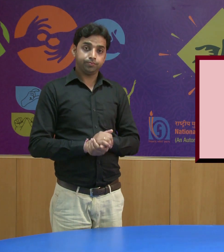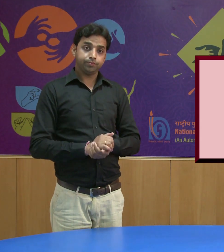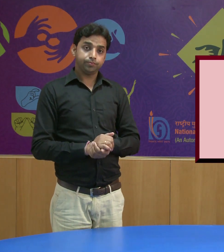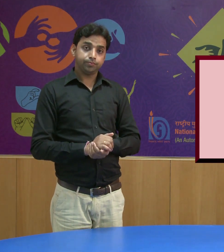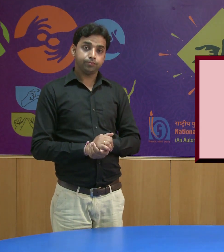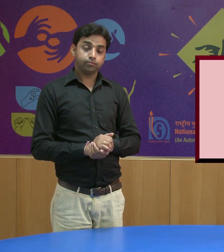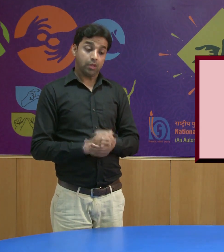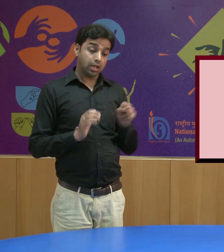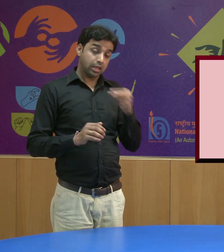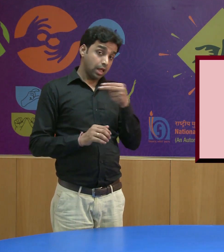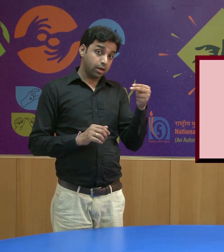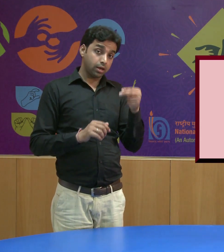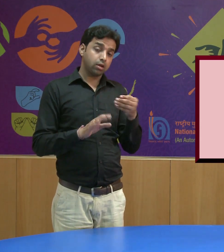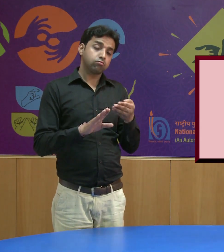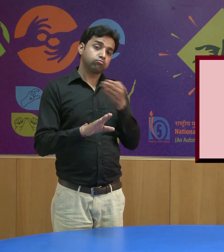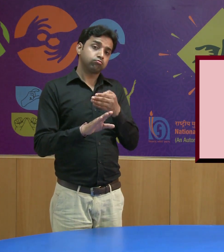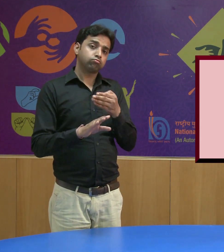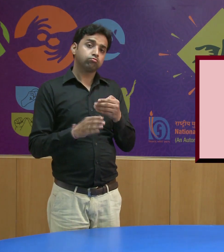The names of Thai